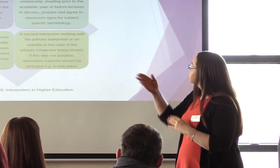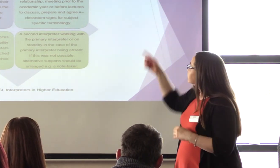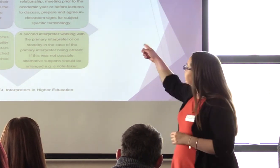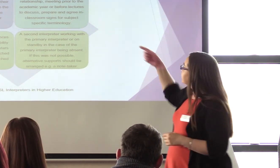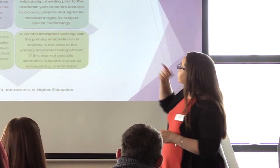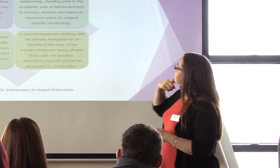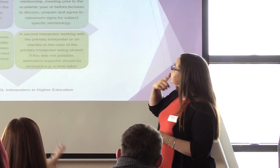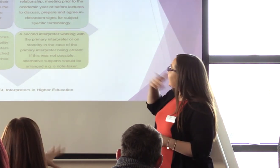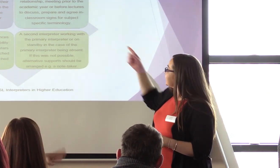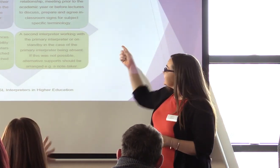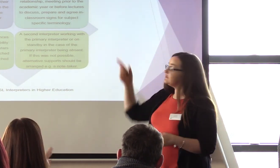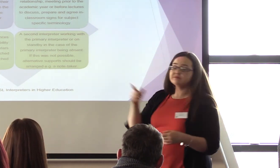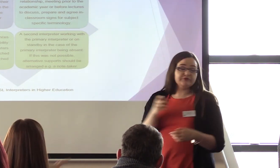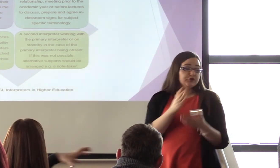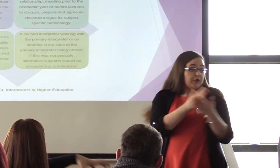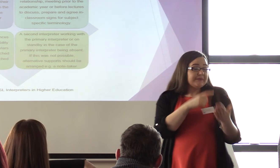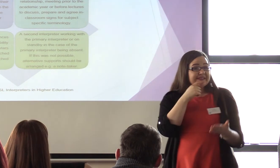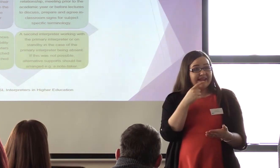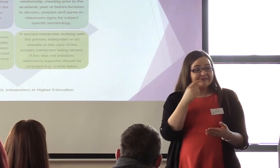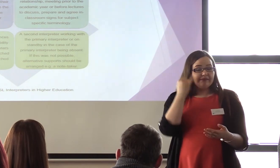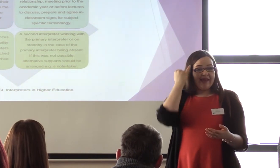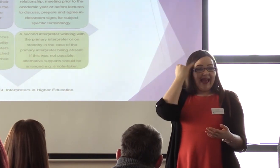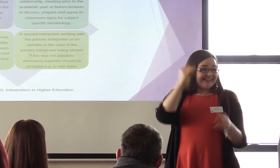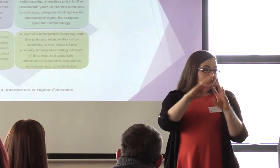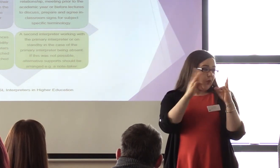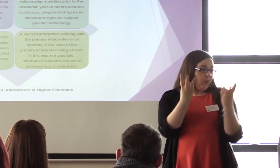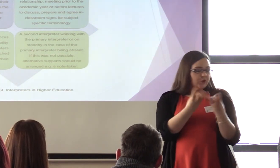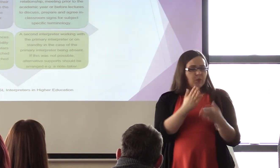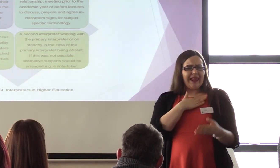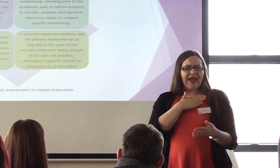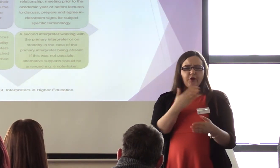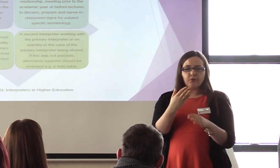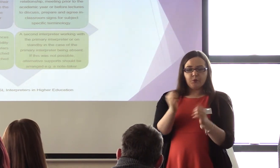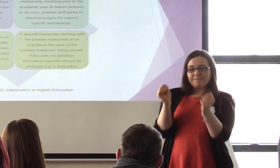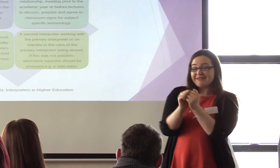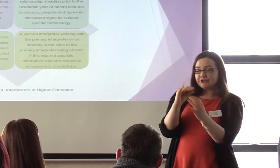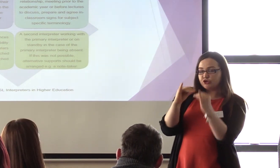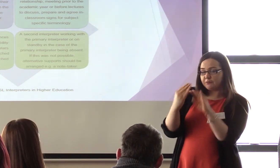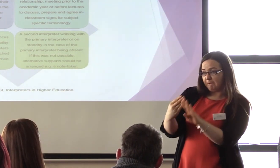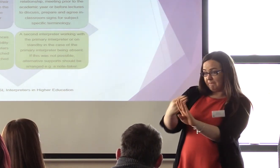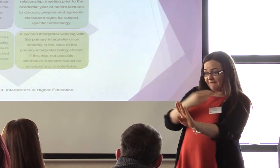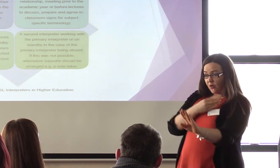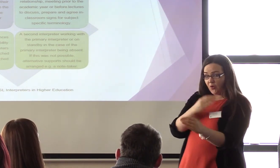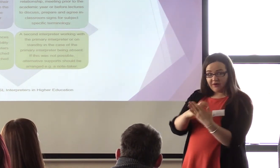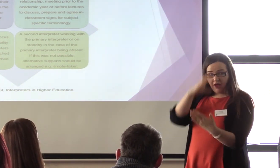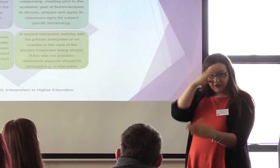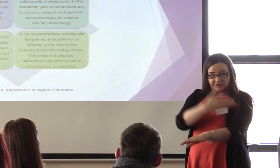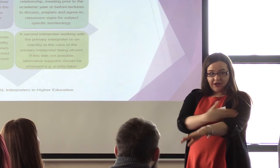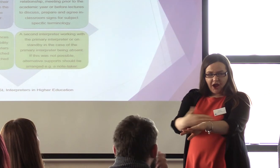whether it be with the interpreting agency or with the disability officer. They also mentioned the fact that in an